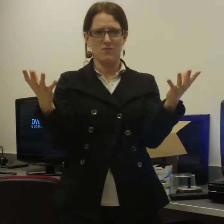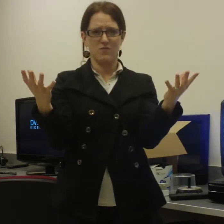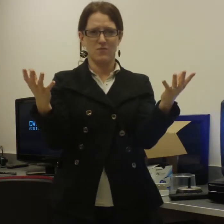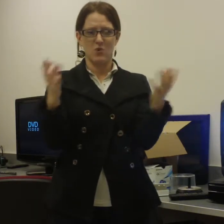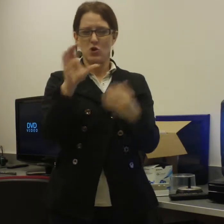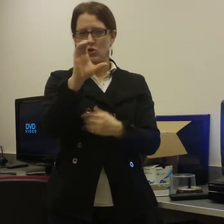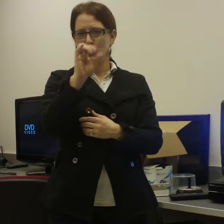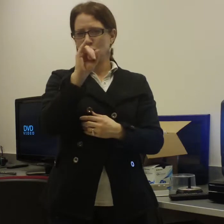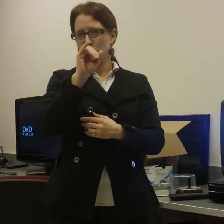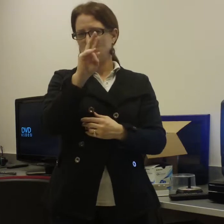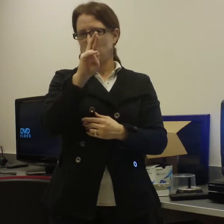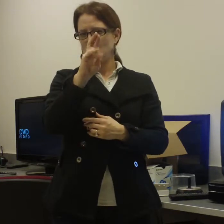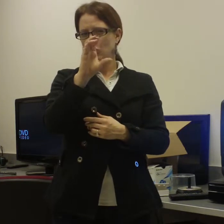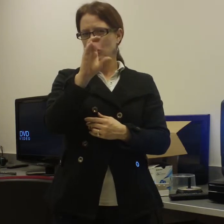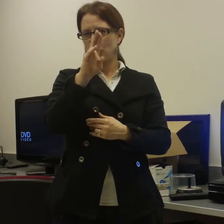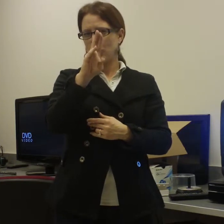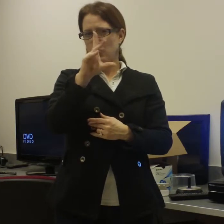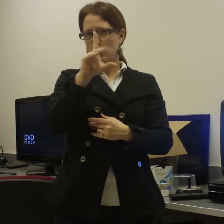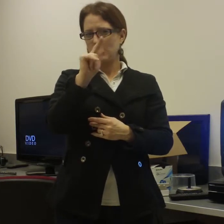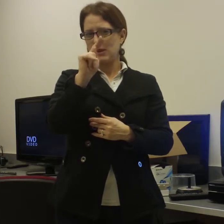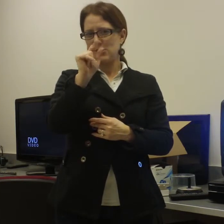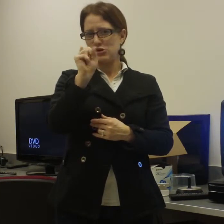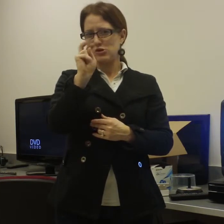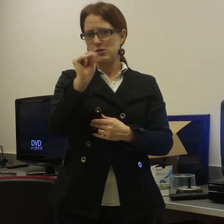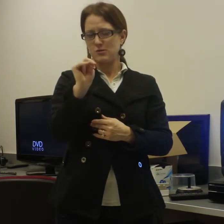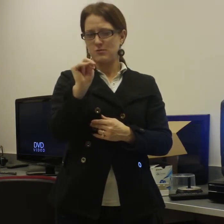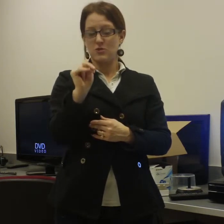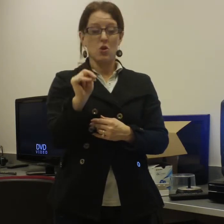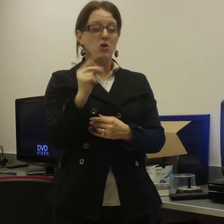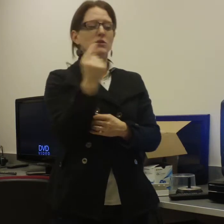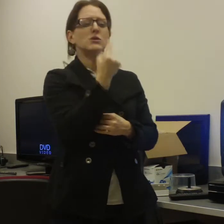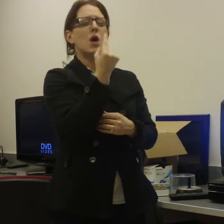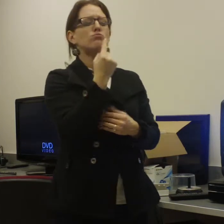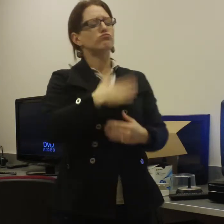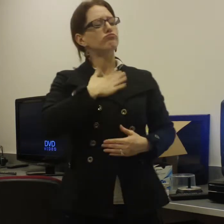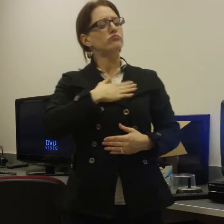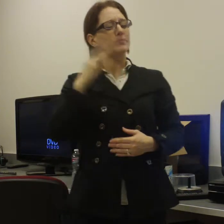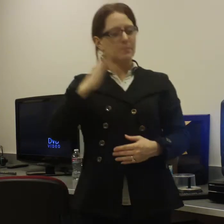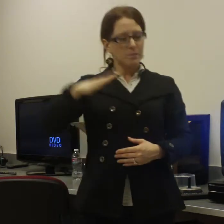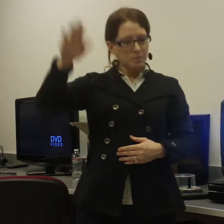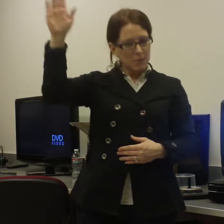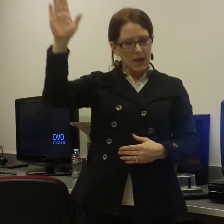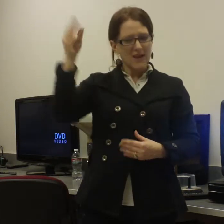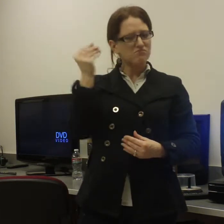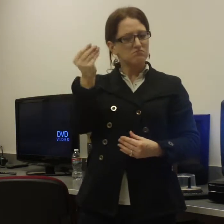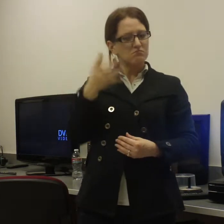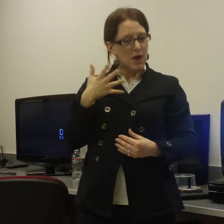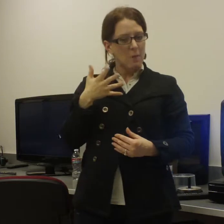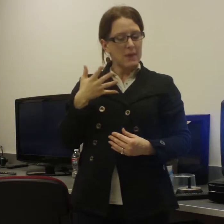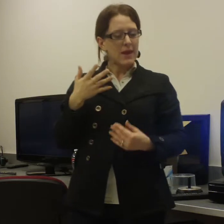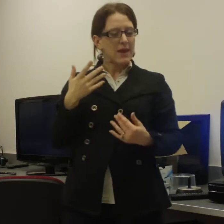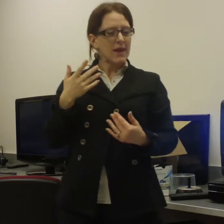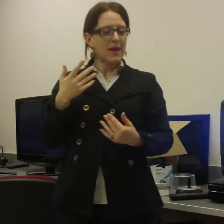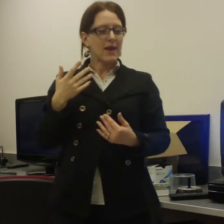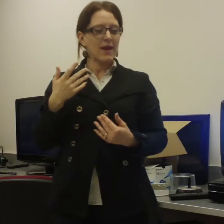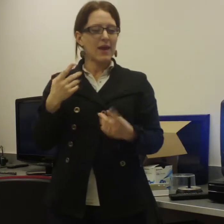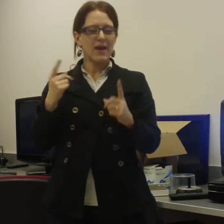their hand and tell me what they feel is the main component of our circulatory